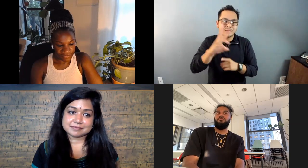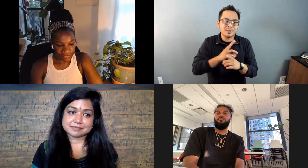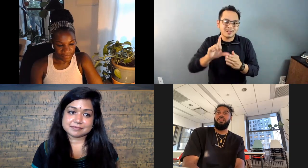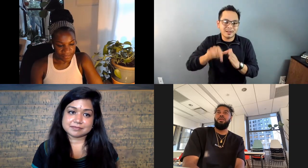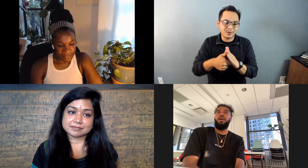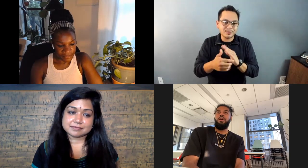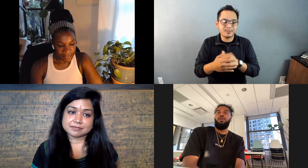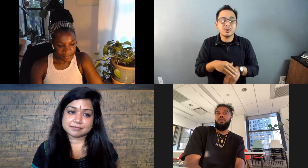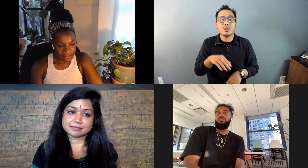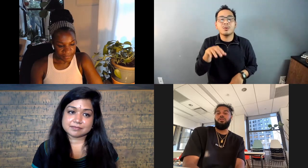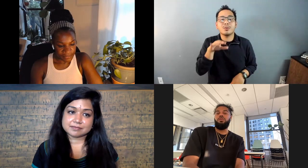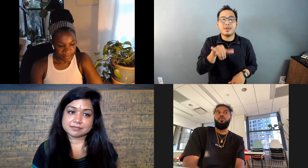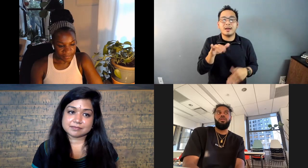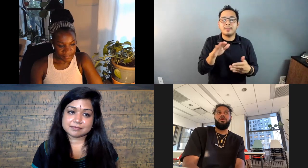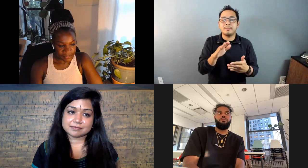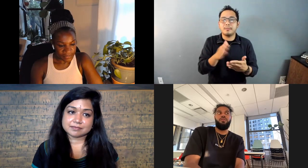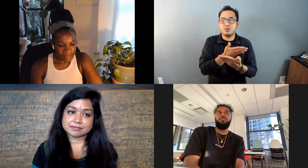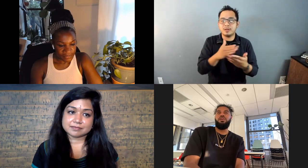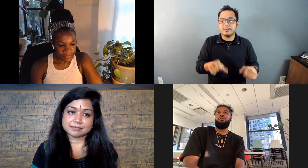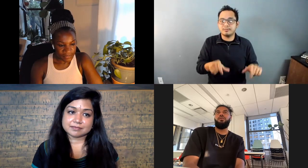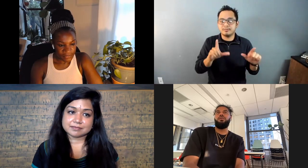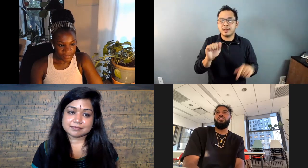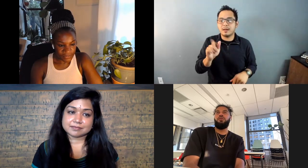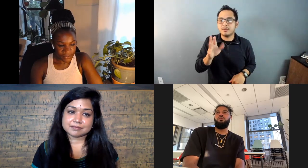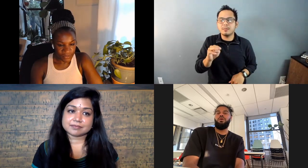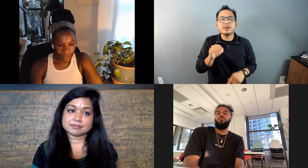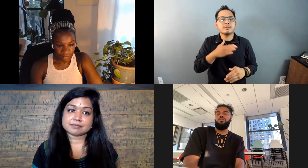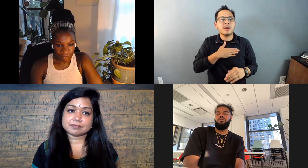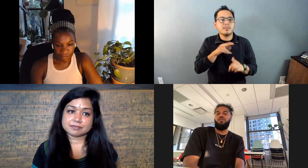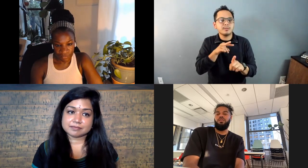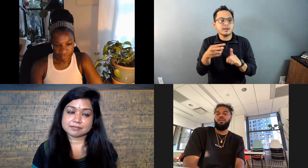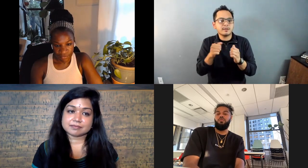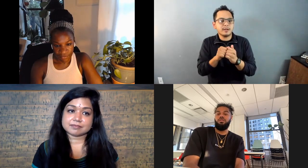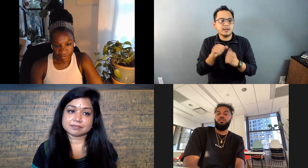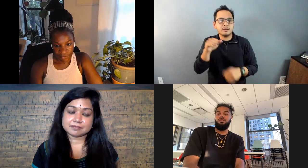kind of like keep talking, you know. um Yeah,